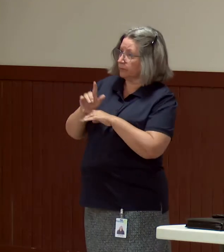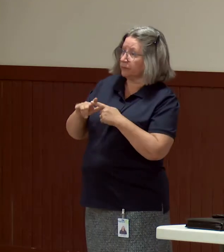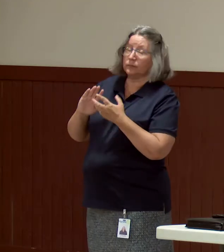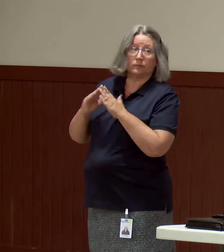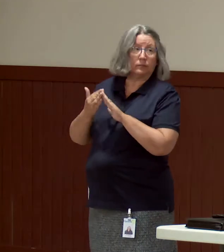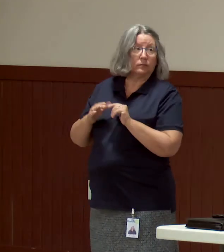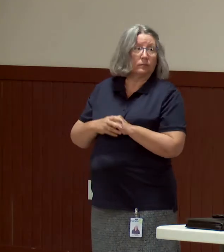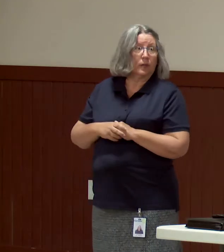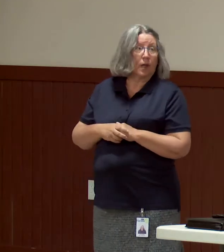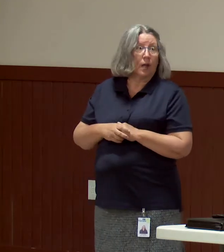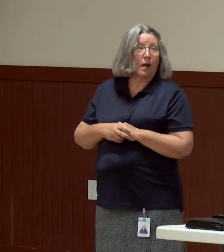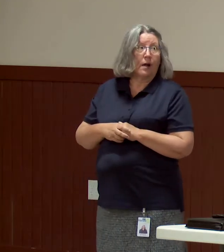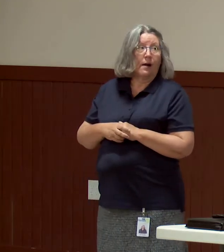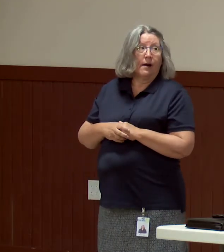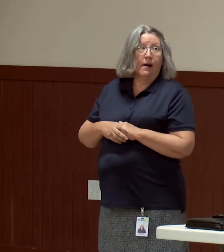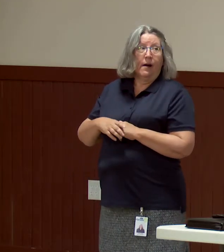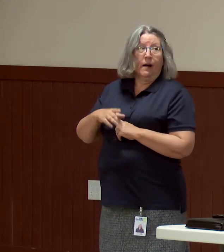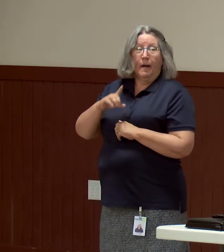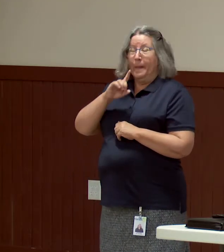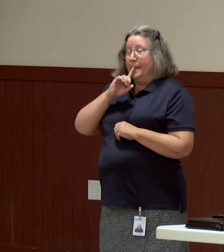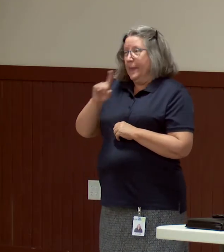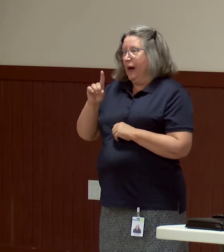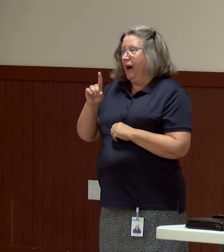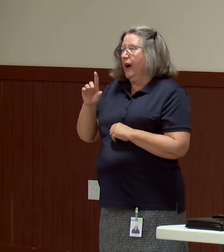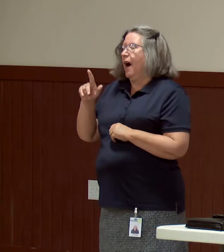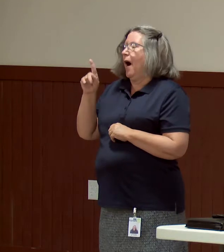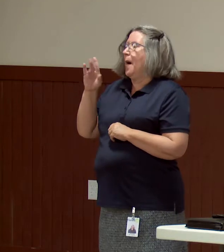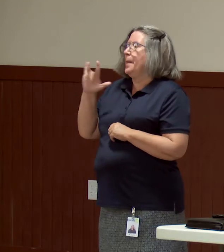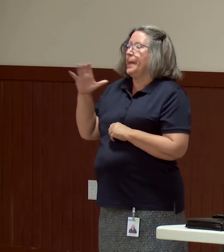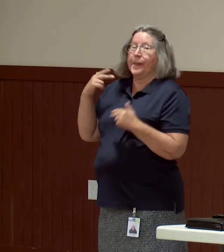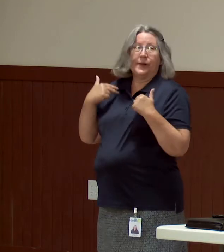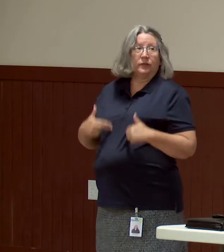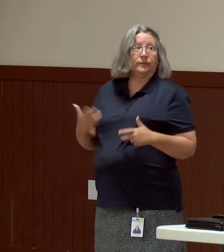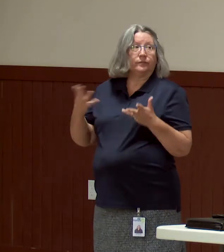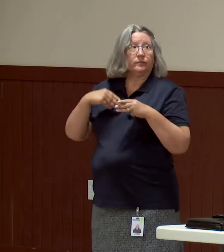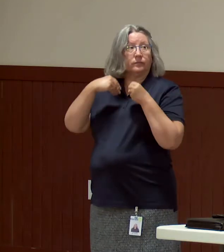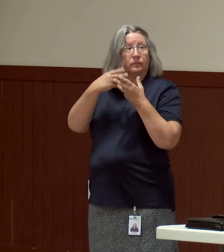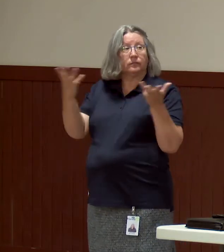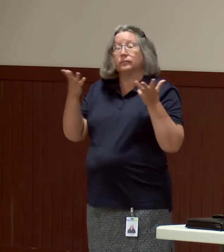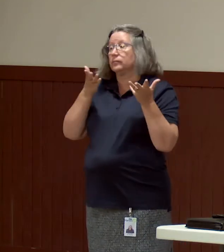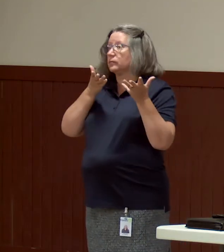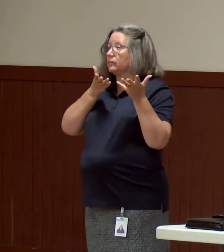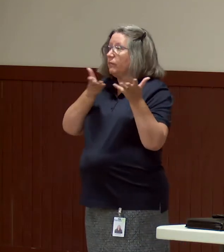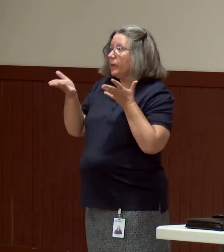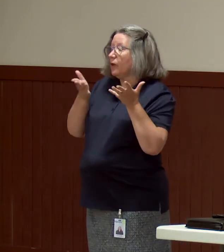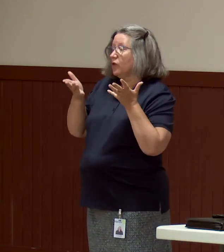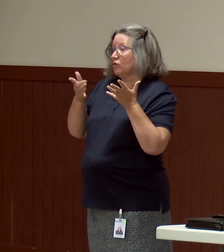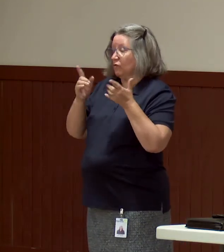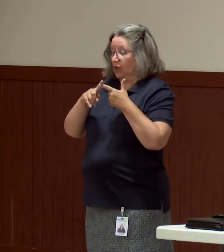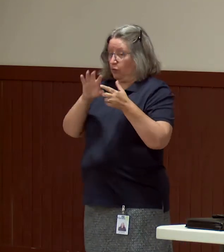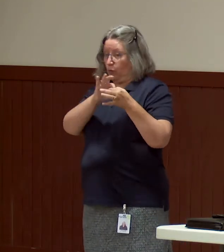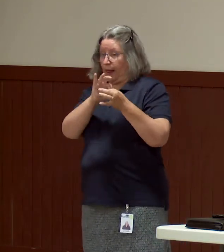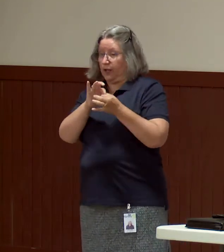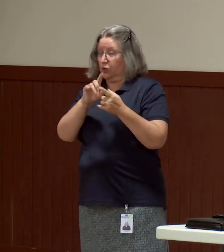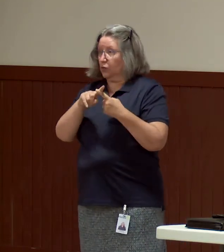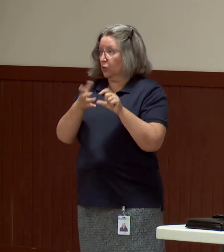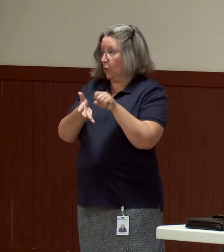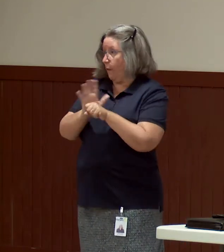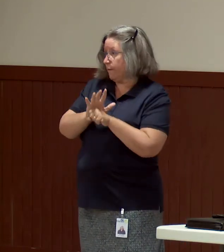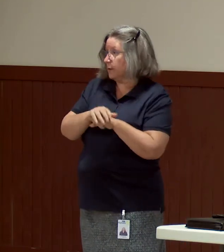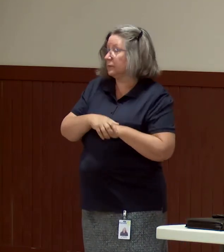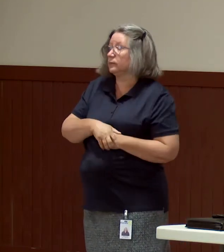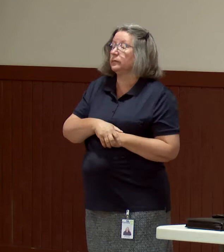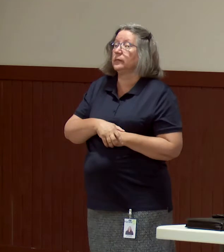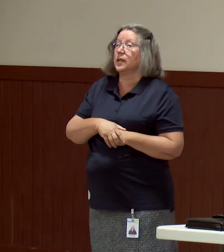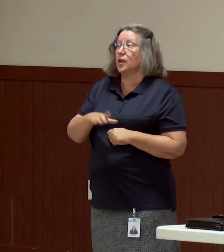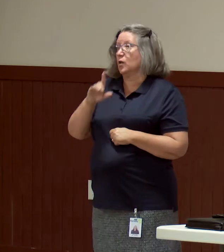because those are pretty broad categories. And so the public health emergency is to provide services to respond to COVID itself. You see some examples of